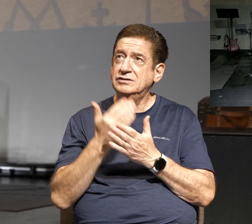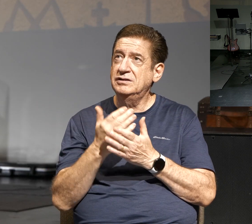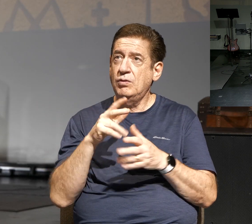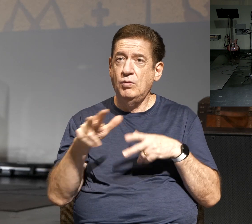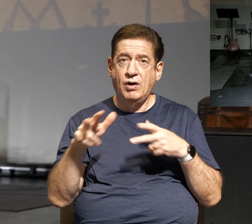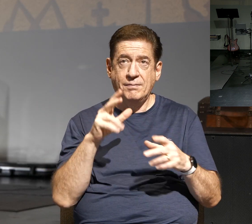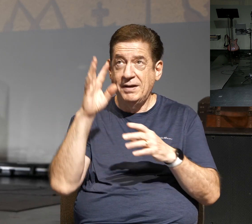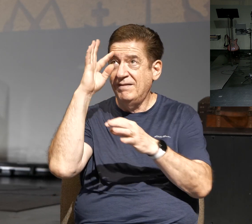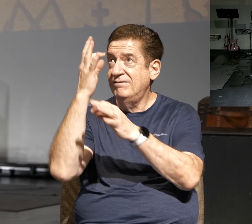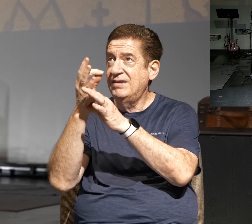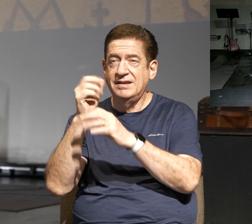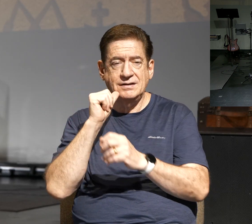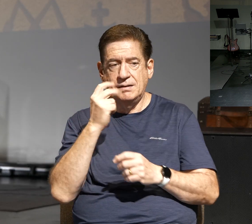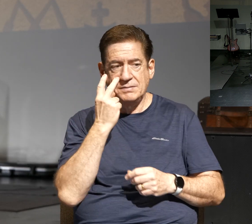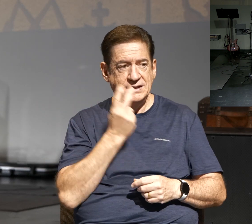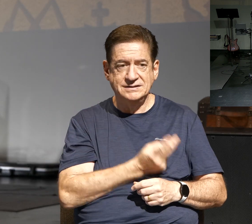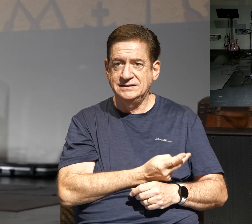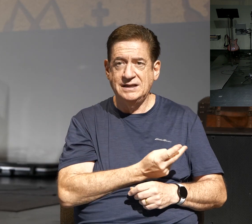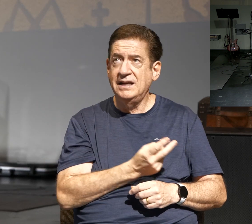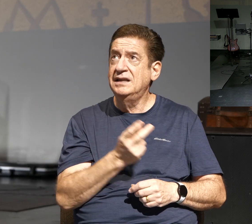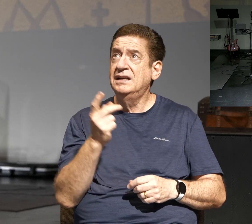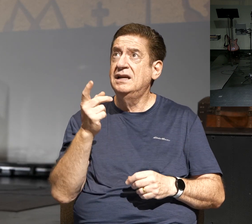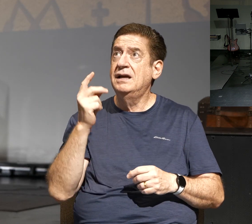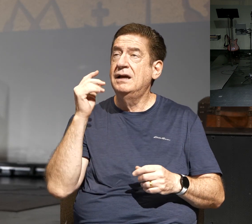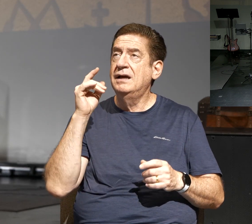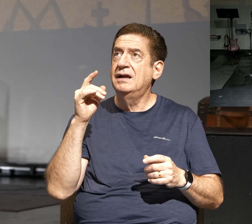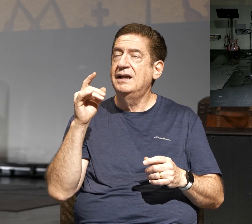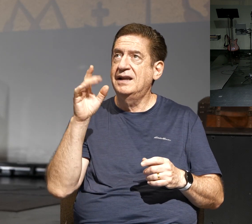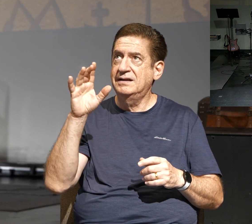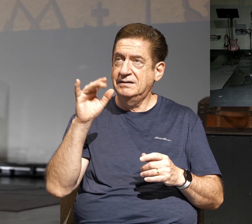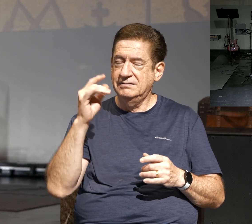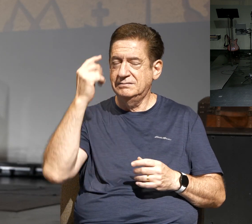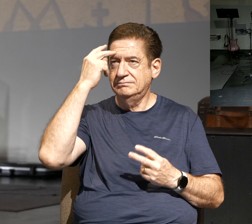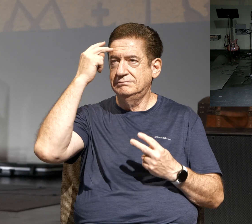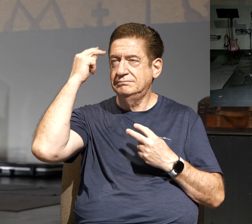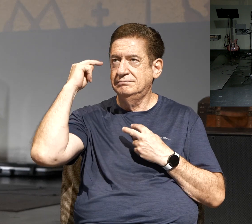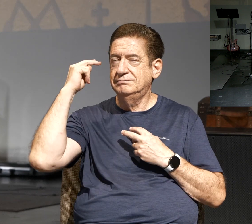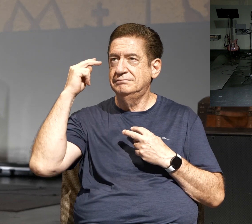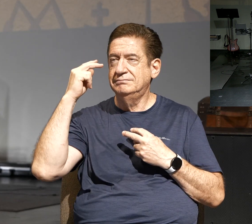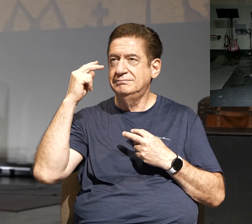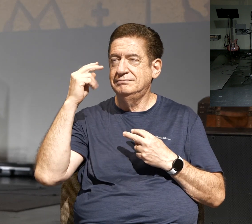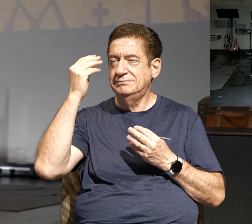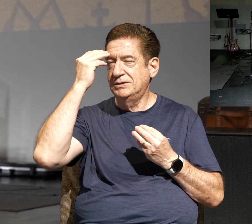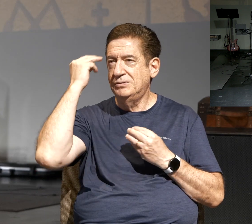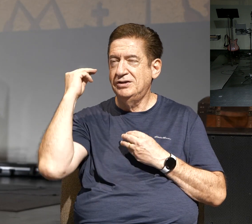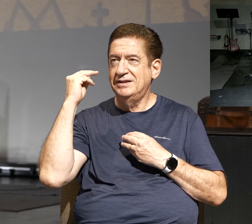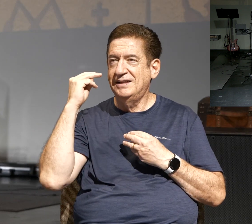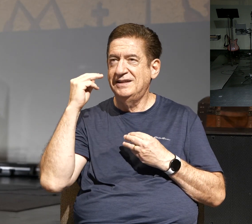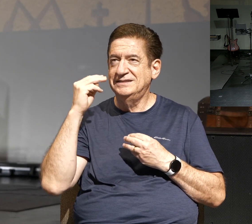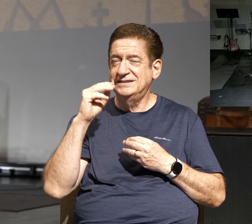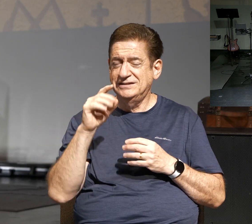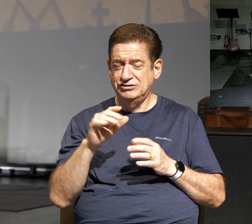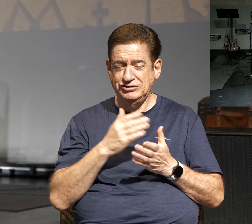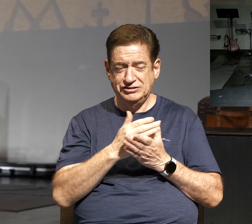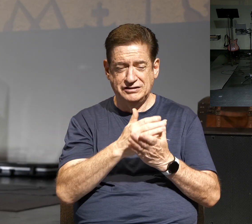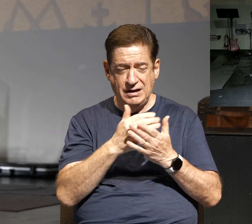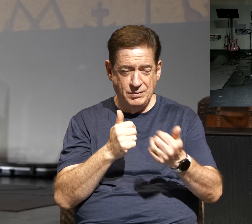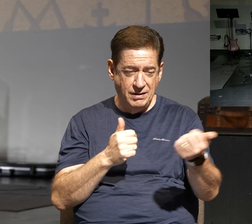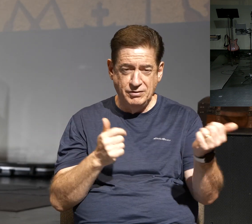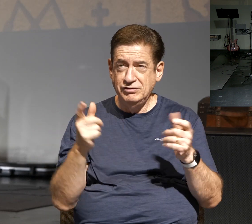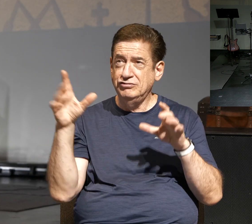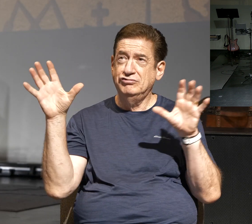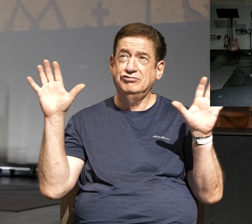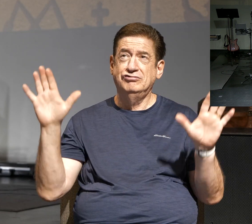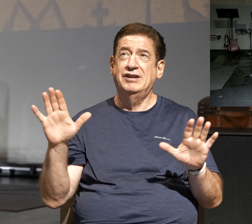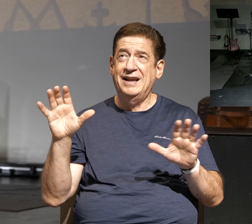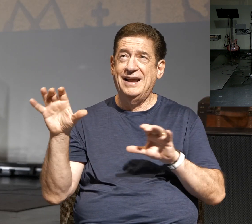by sight, memorializing and sharing with others the great acts that you are doing in and through our lives. We